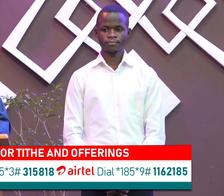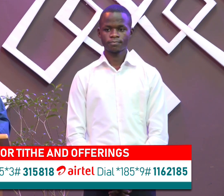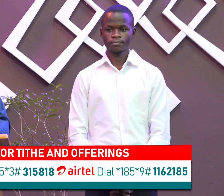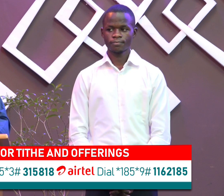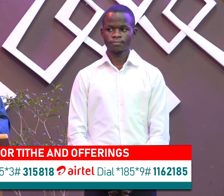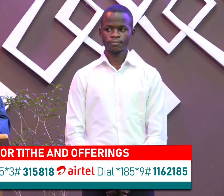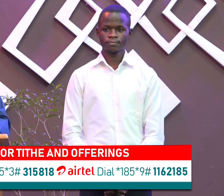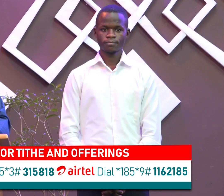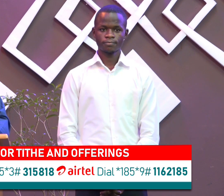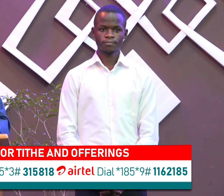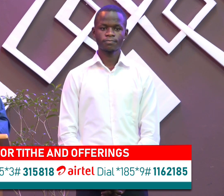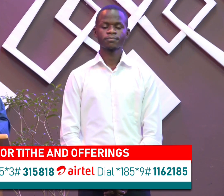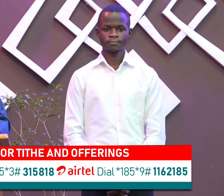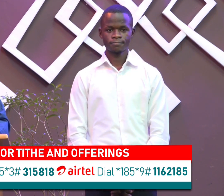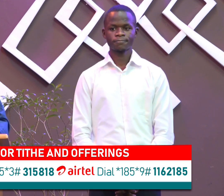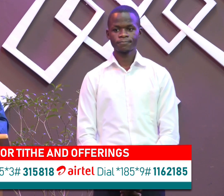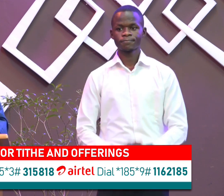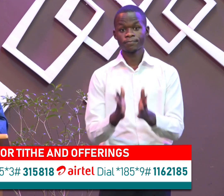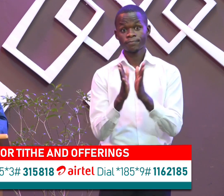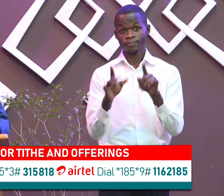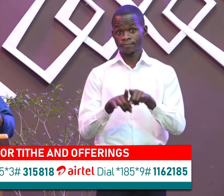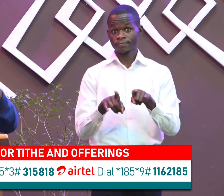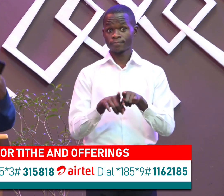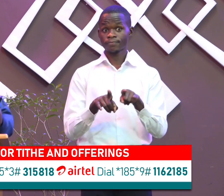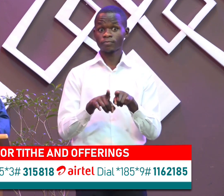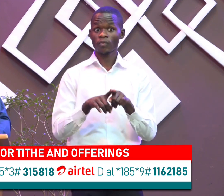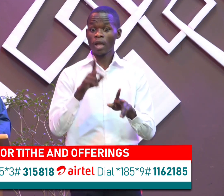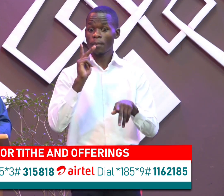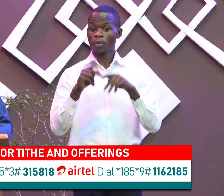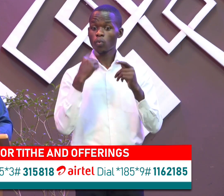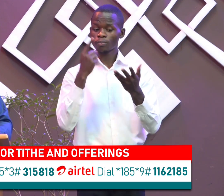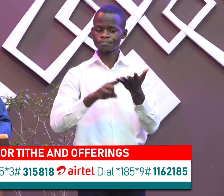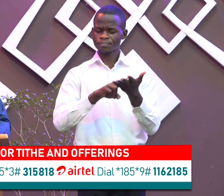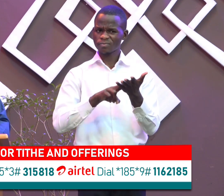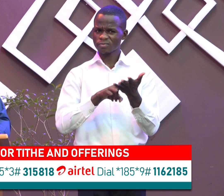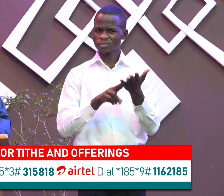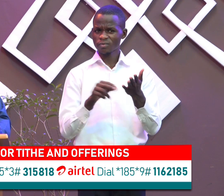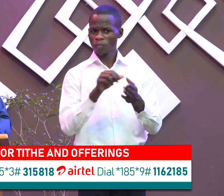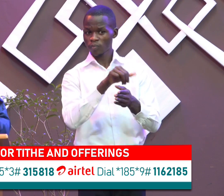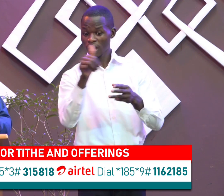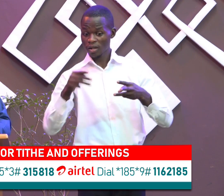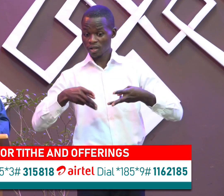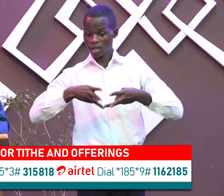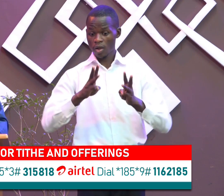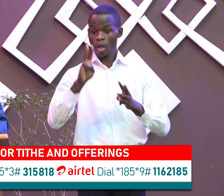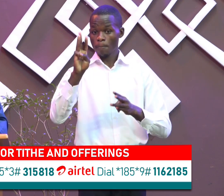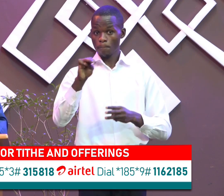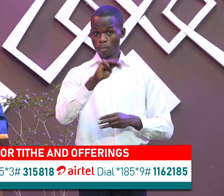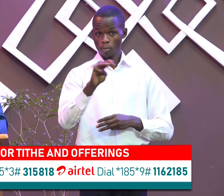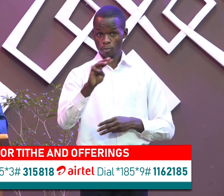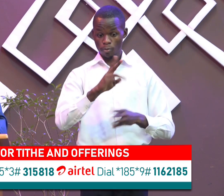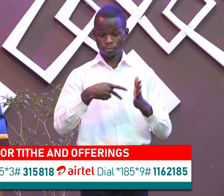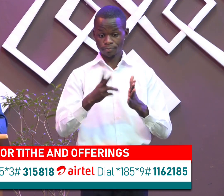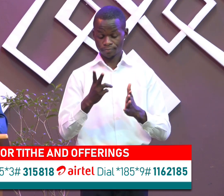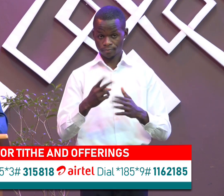can show you the place and you put your money. Okay, then... Nava wayo gatuko the som tendera ogwa momope. And those